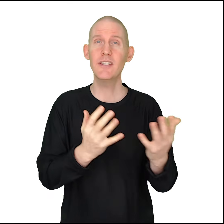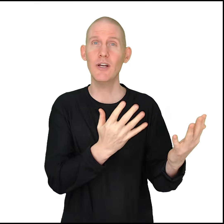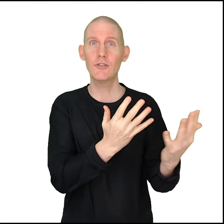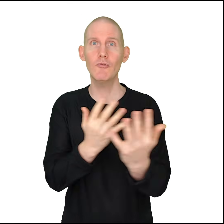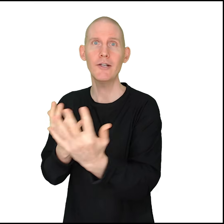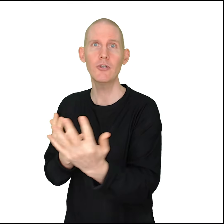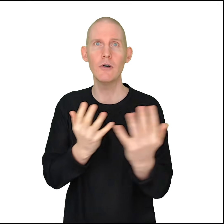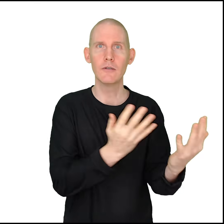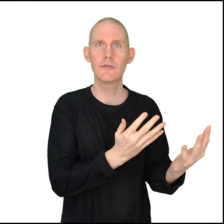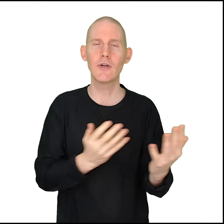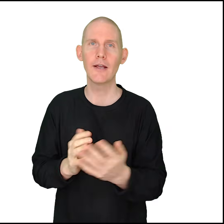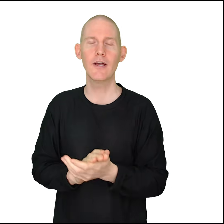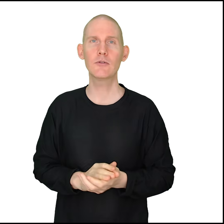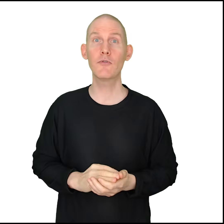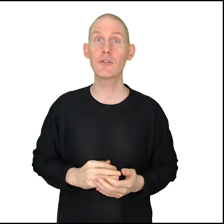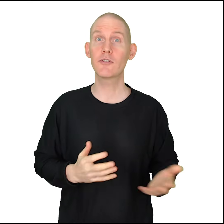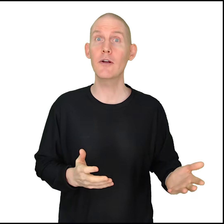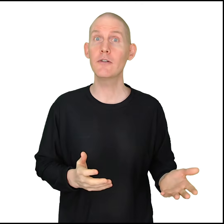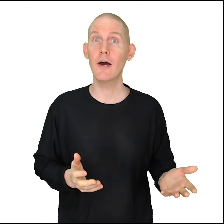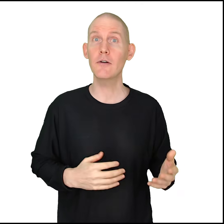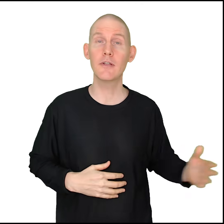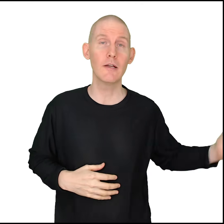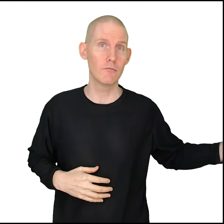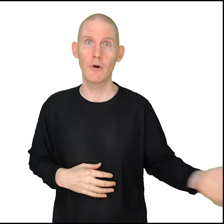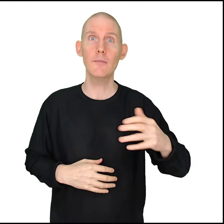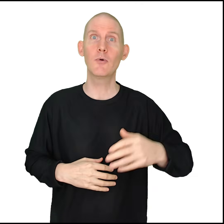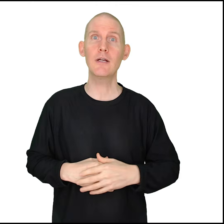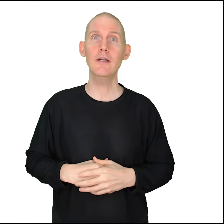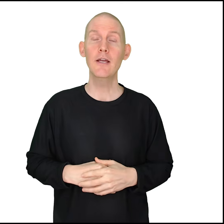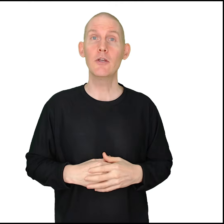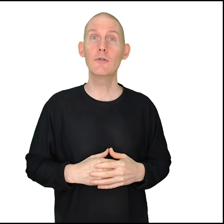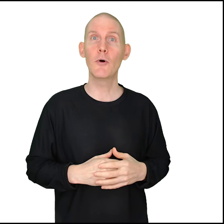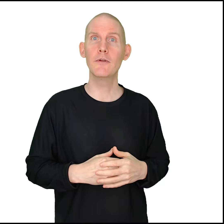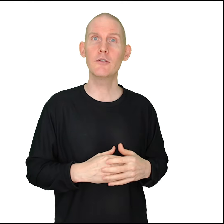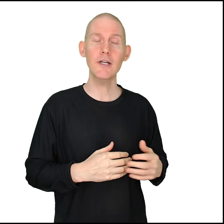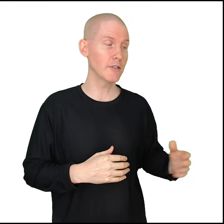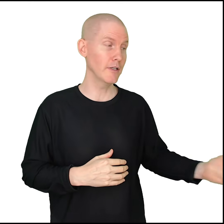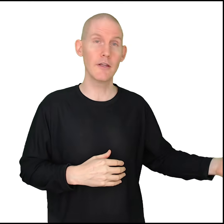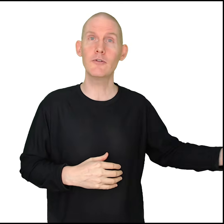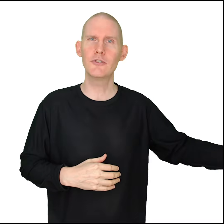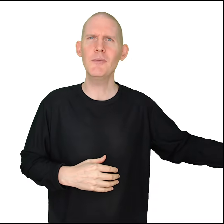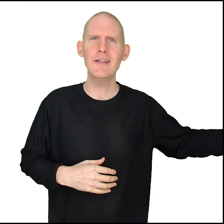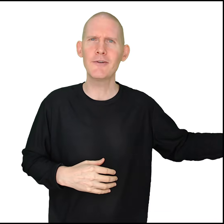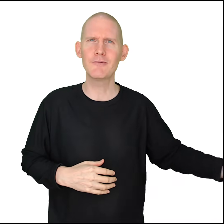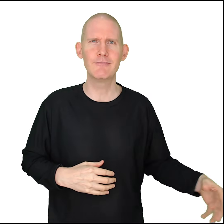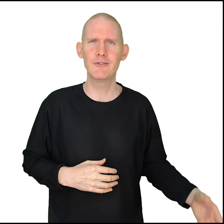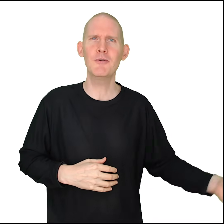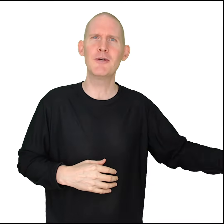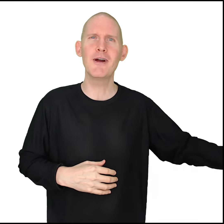a directional sign, right? So if your son or daughter, they run up quickly, you would go in their direction. The little Jimmy, little Julie, whoever,